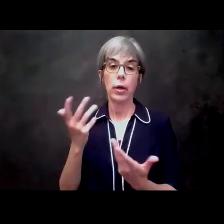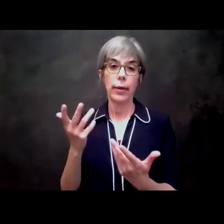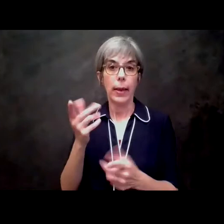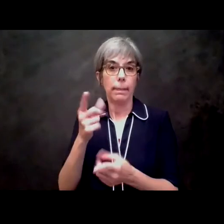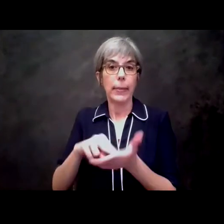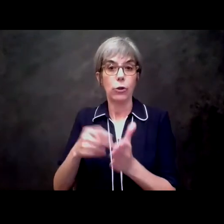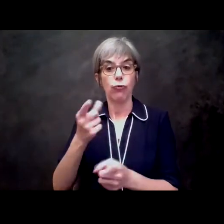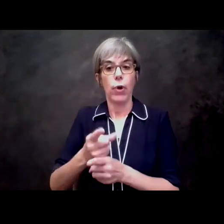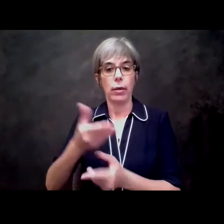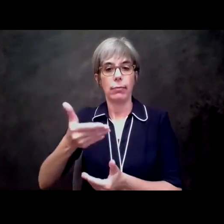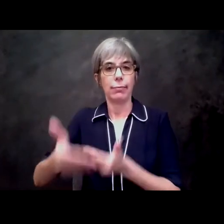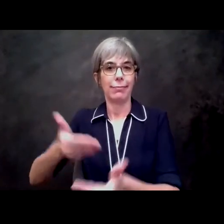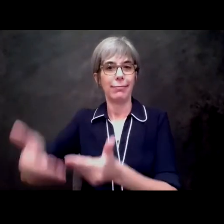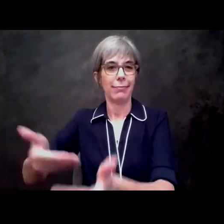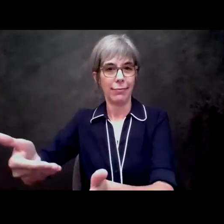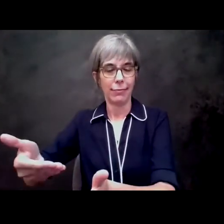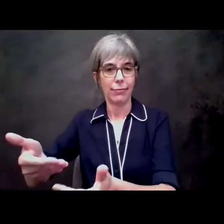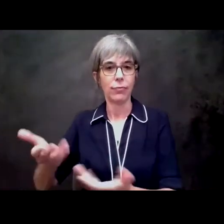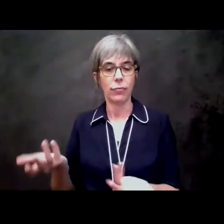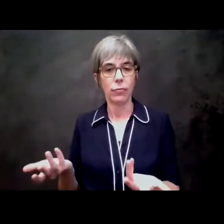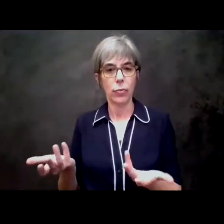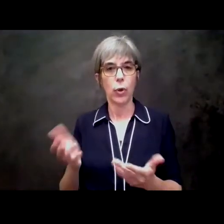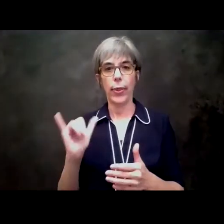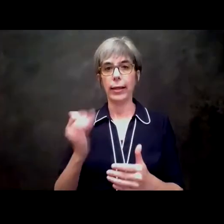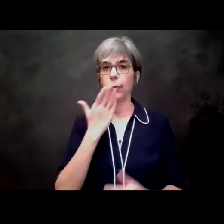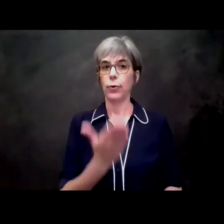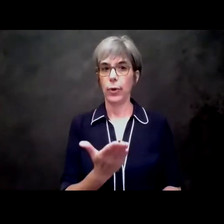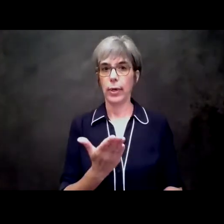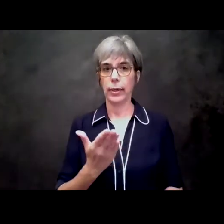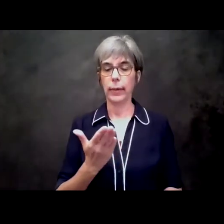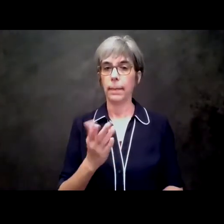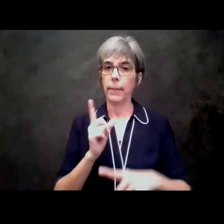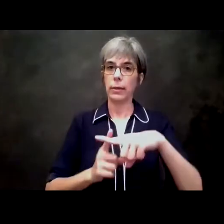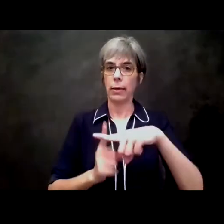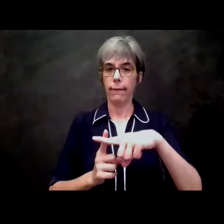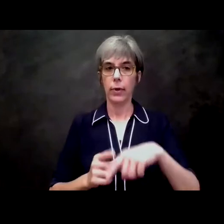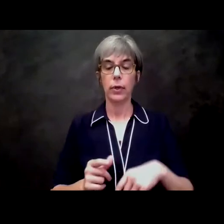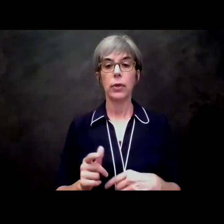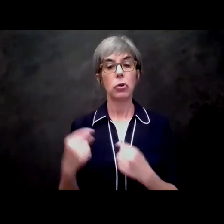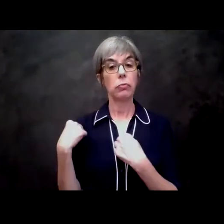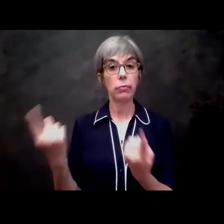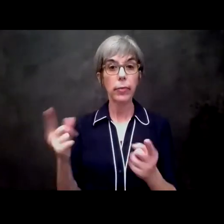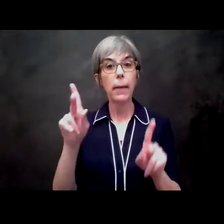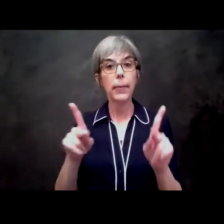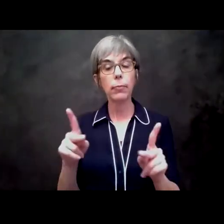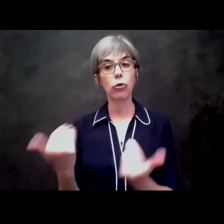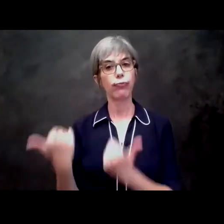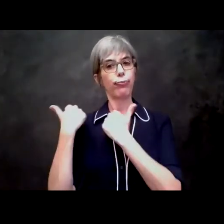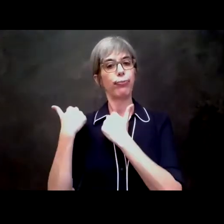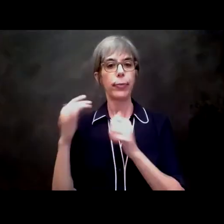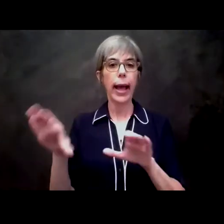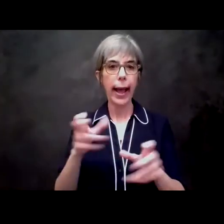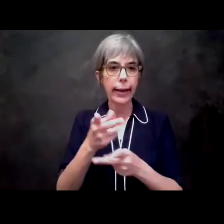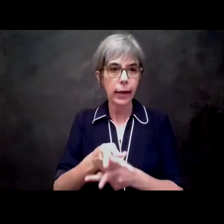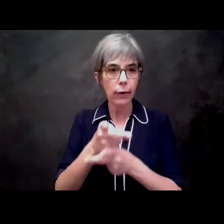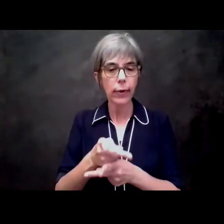direction. And so I think, the good actions and activities that have brought us this downward trend.